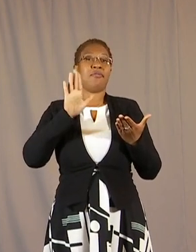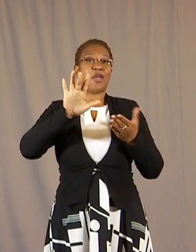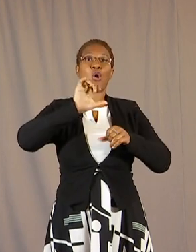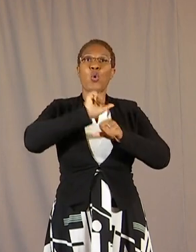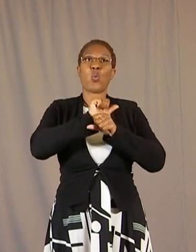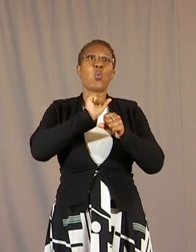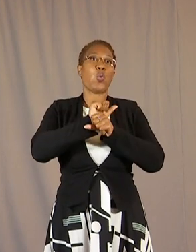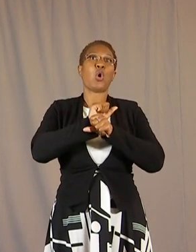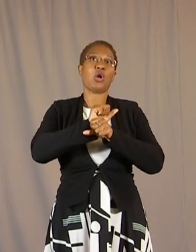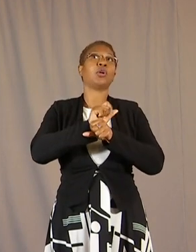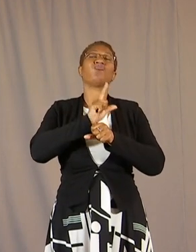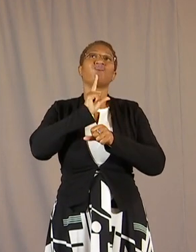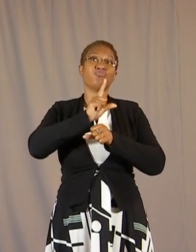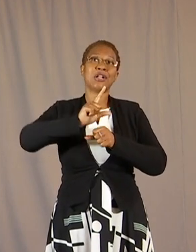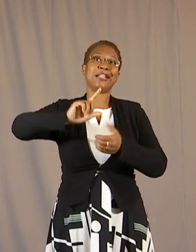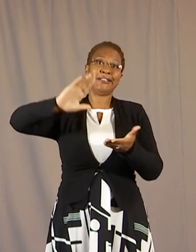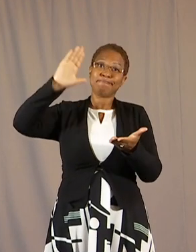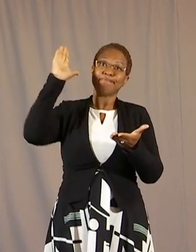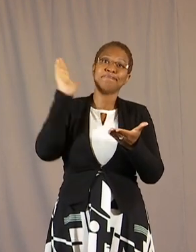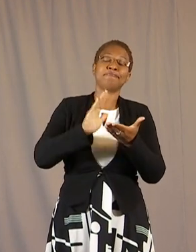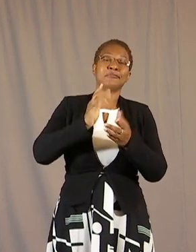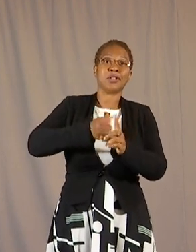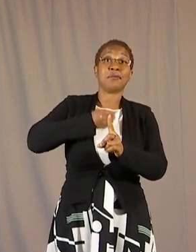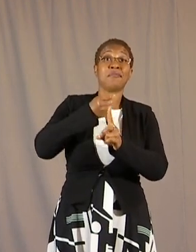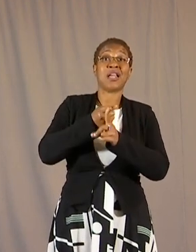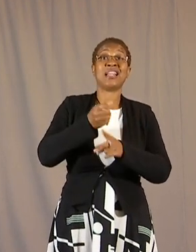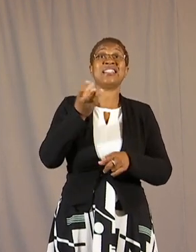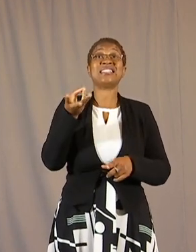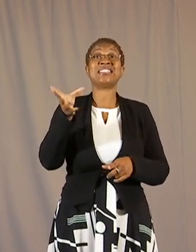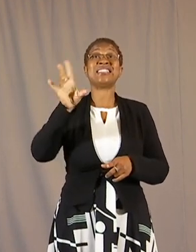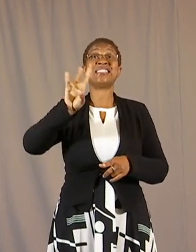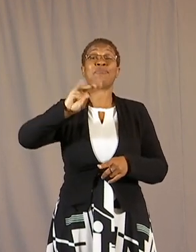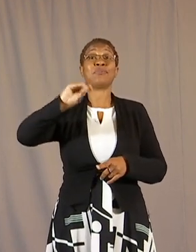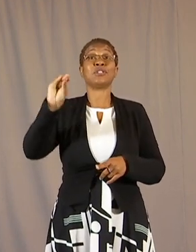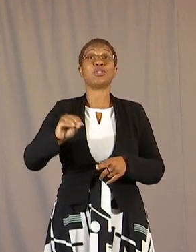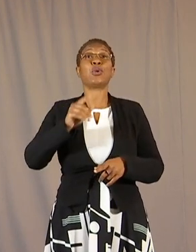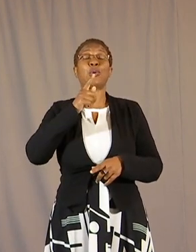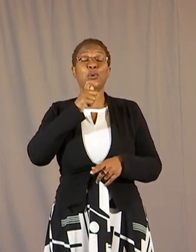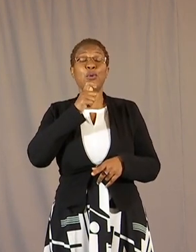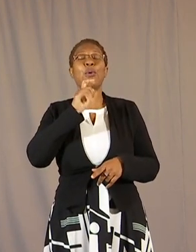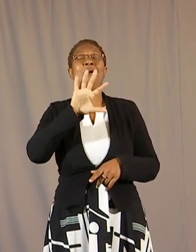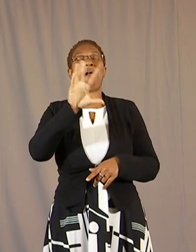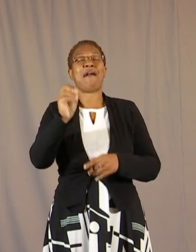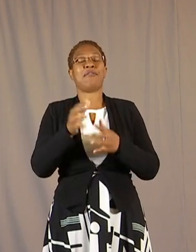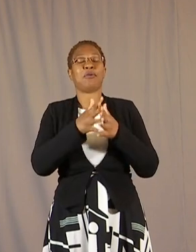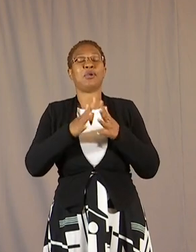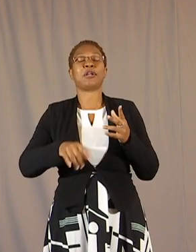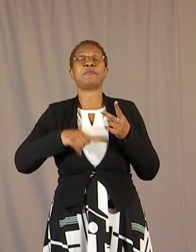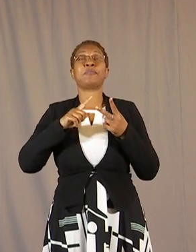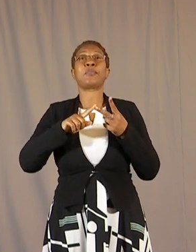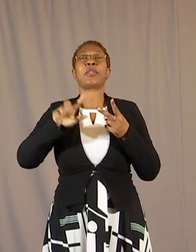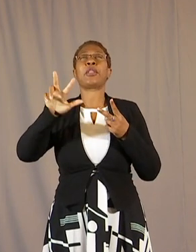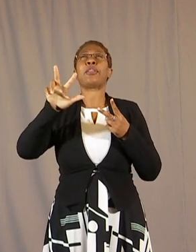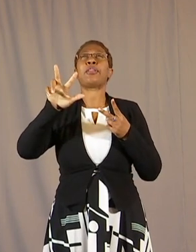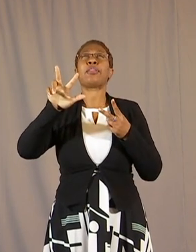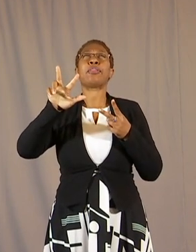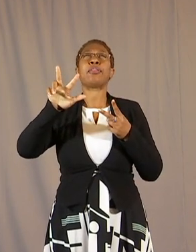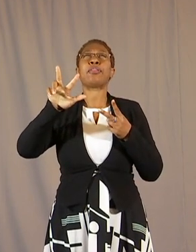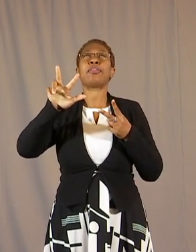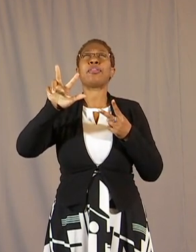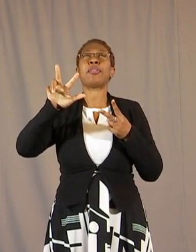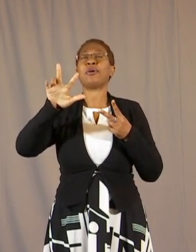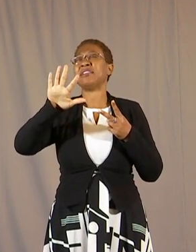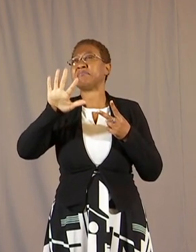those disparate health outcomes. So 67% were African American. I think 30-some percent was